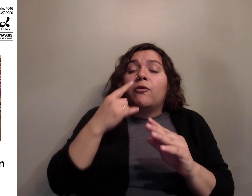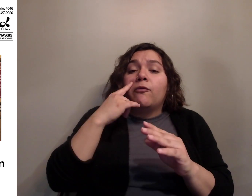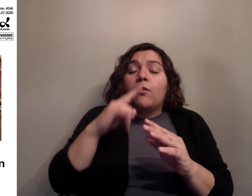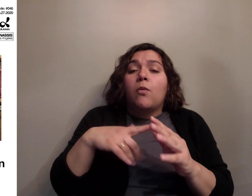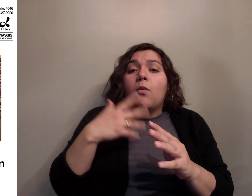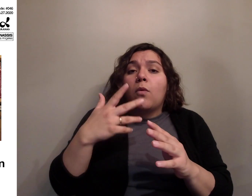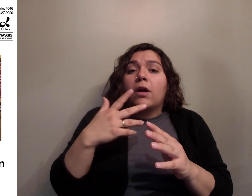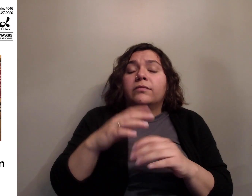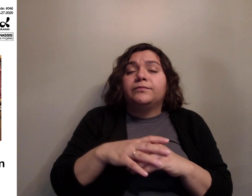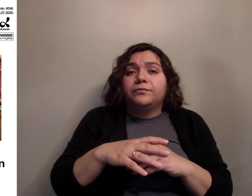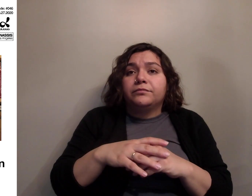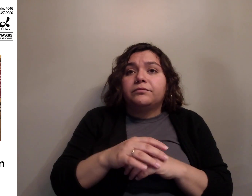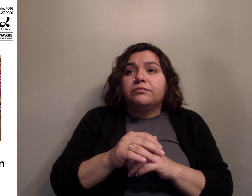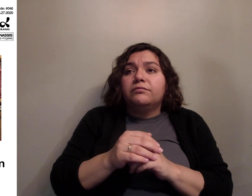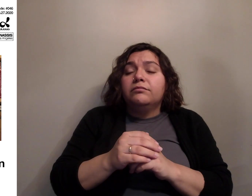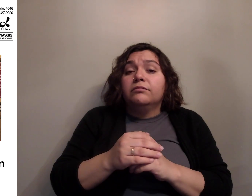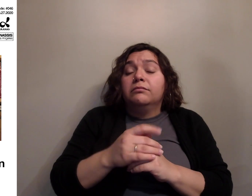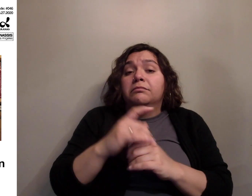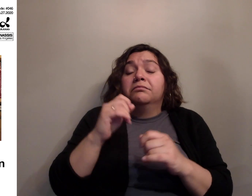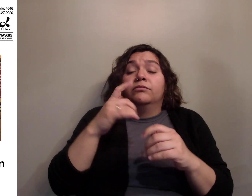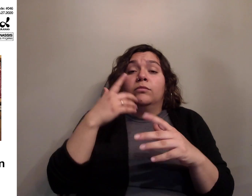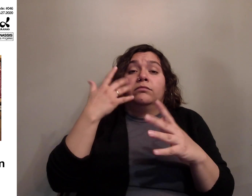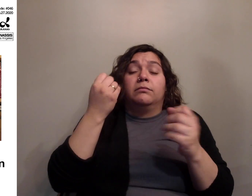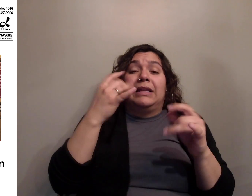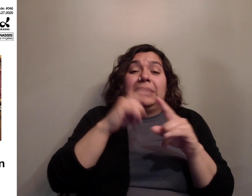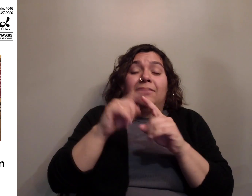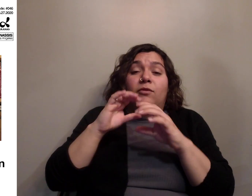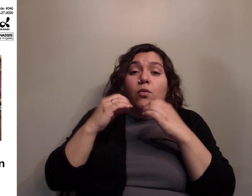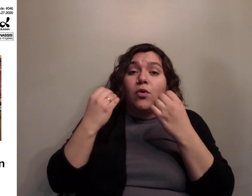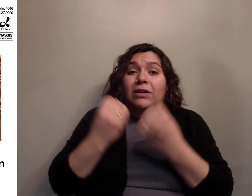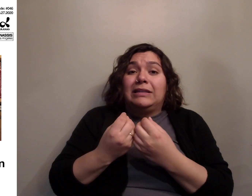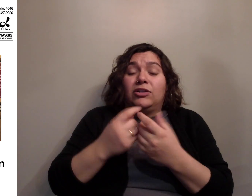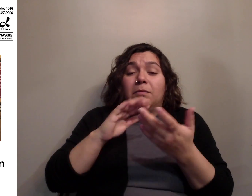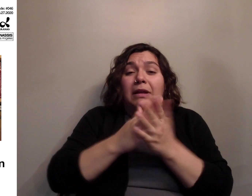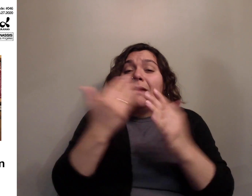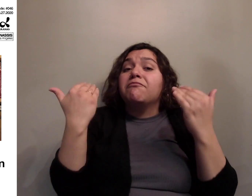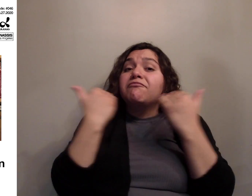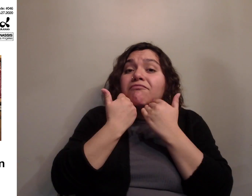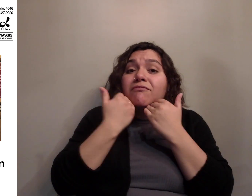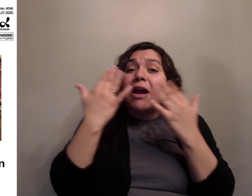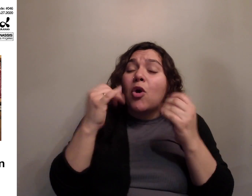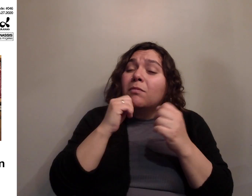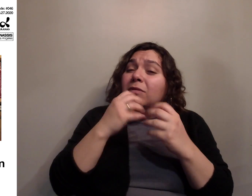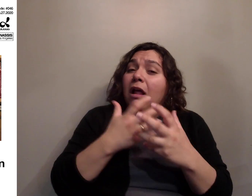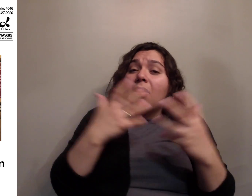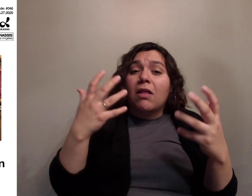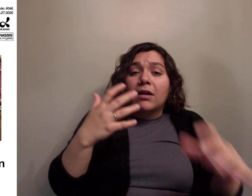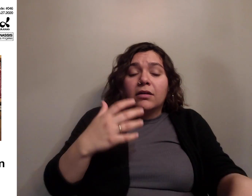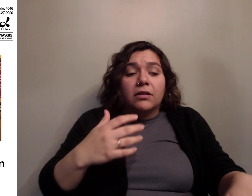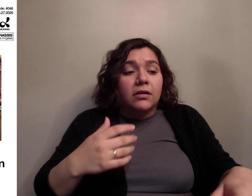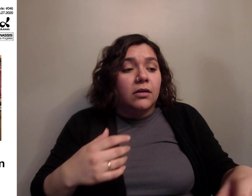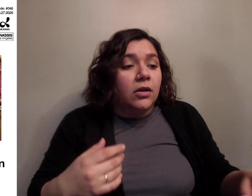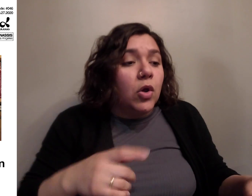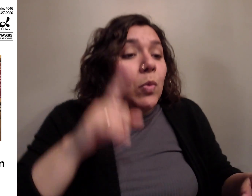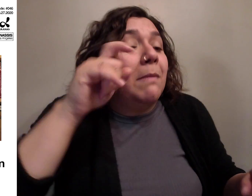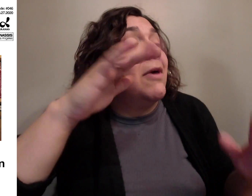of very famous, very venerable organizations fell by the wayside. I hope not too